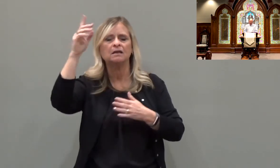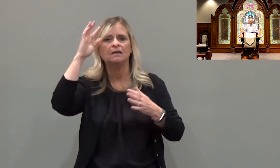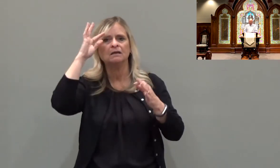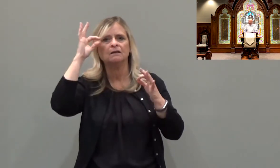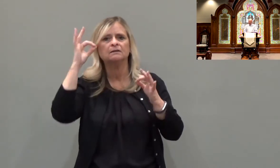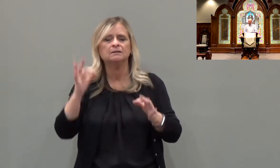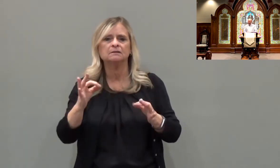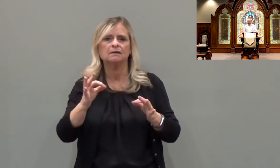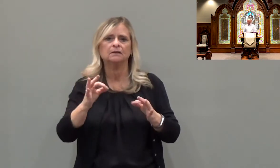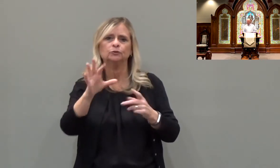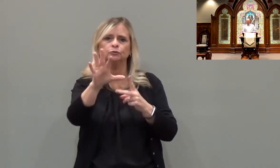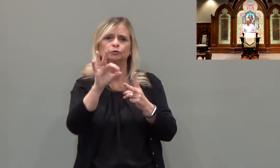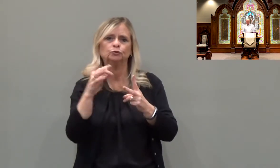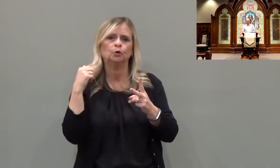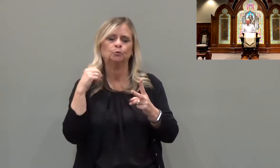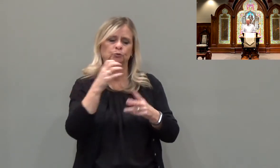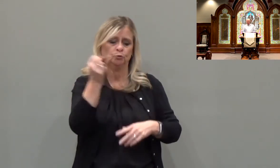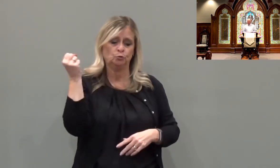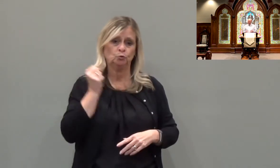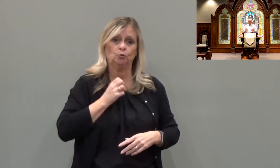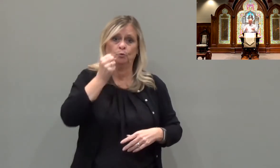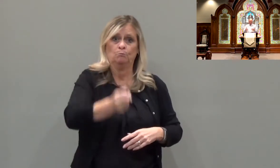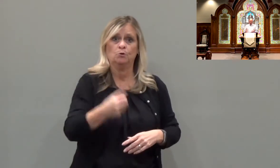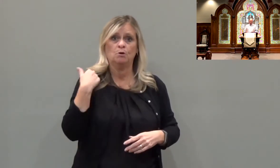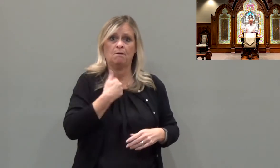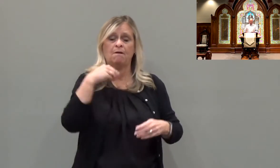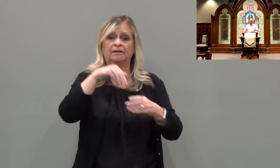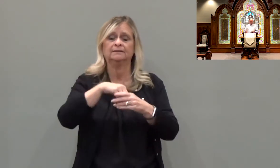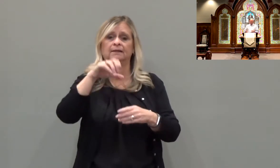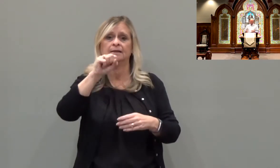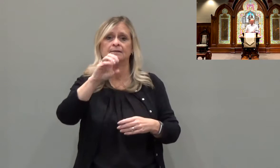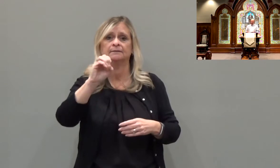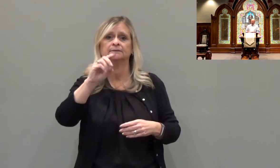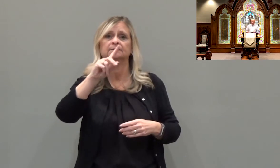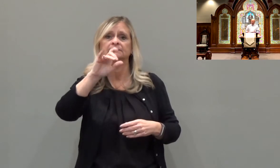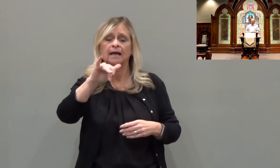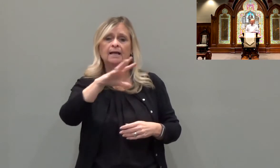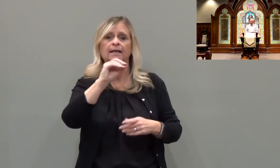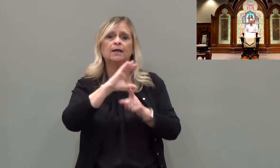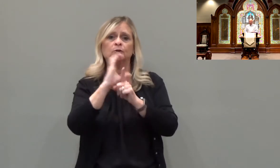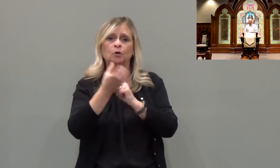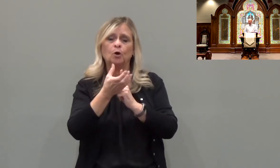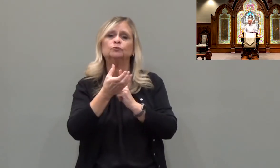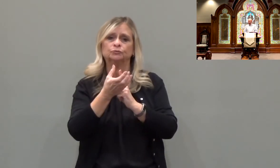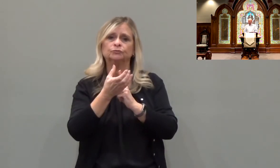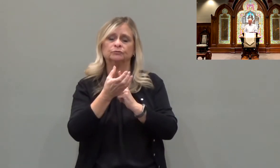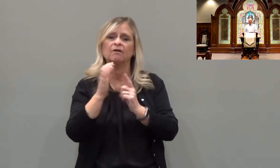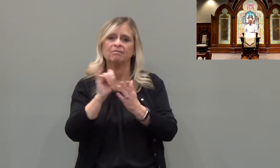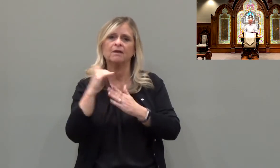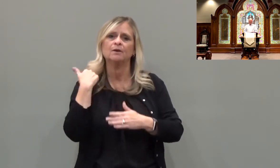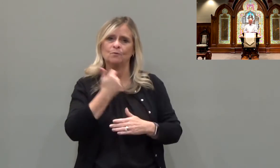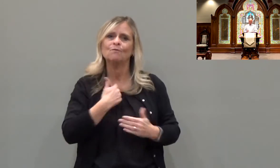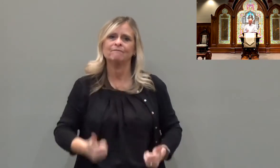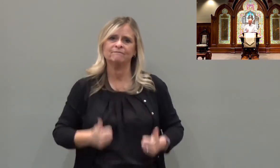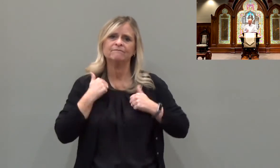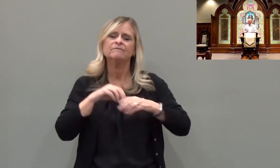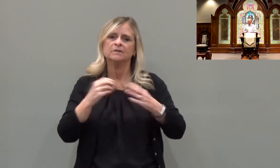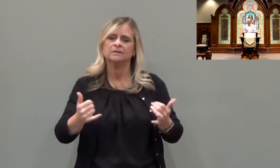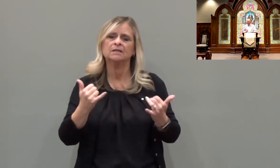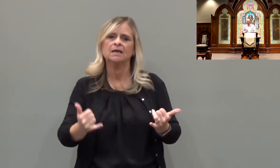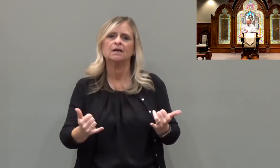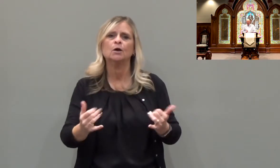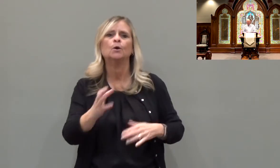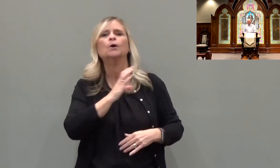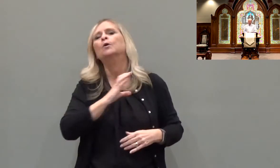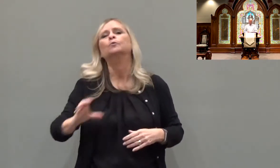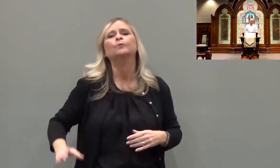us in this society, in this culture, in the setting that we are in at the moment. Christ is